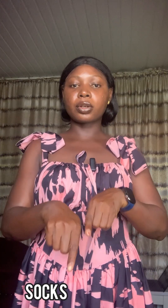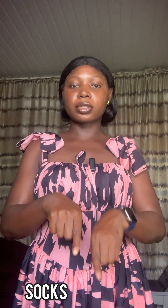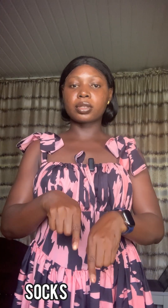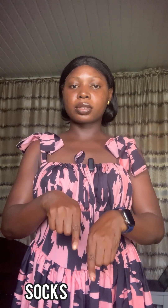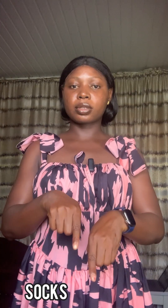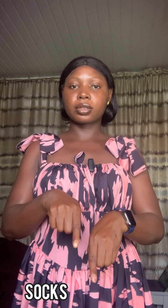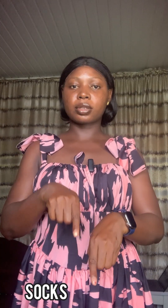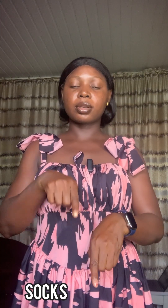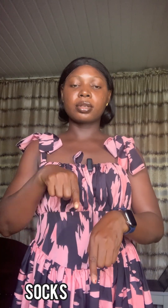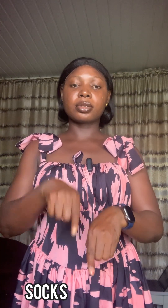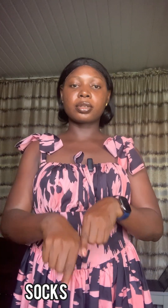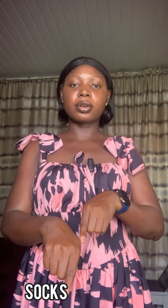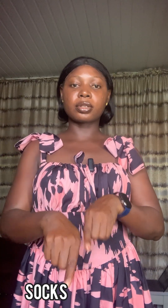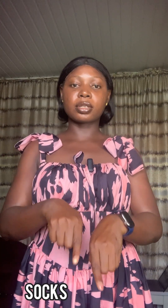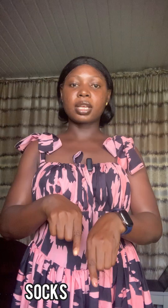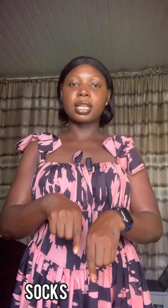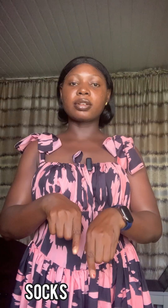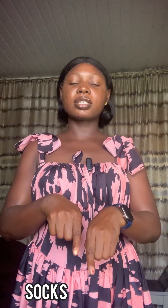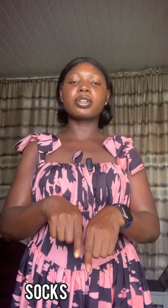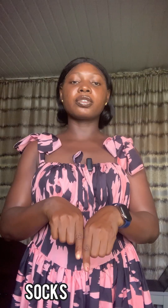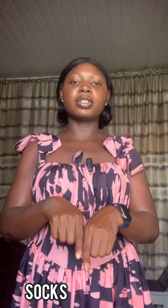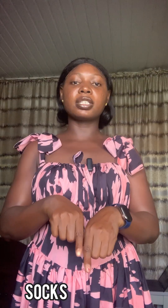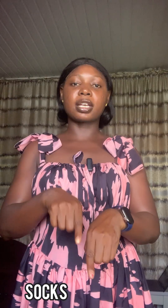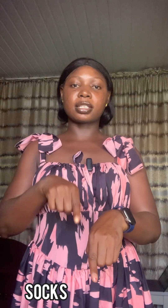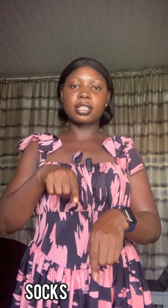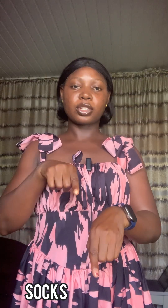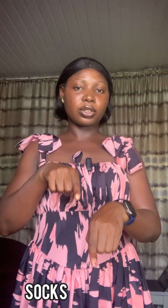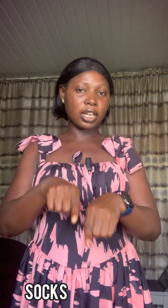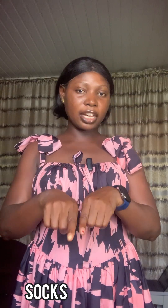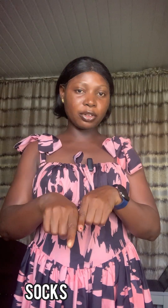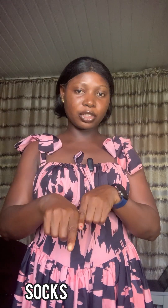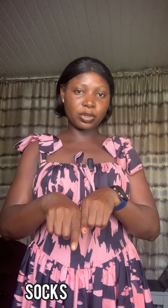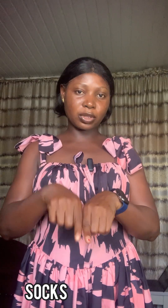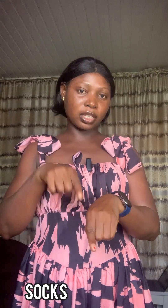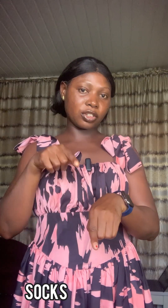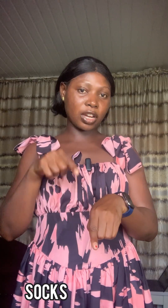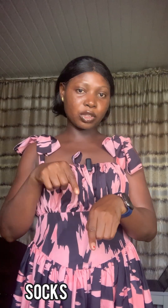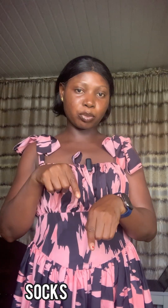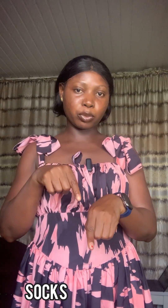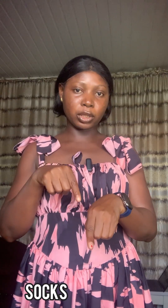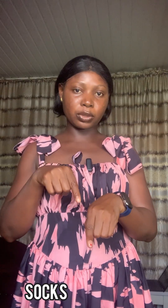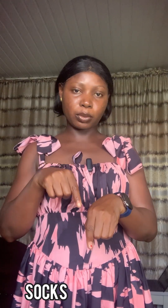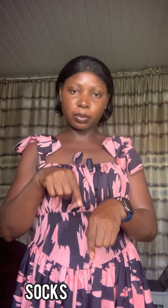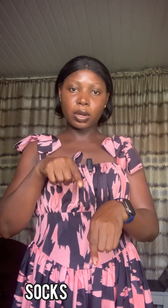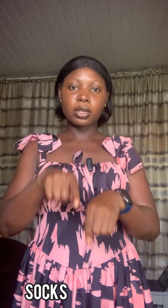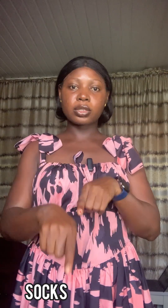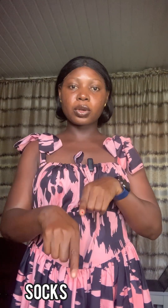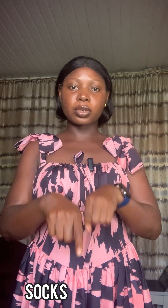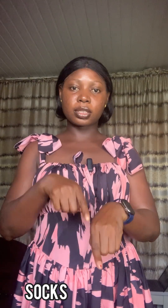Socks. Now think of these as you're lying on the socks and you're trying to pull it off. Socks.